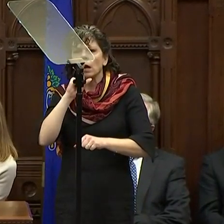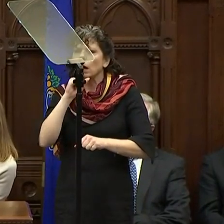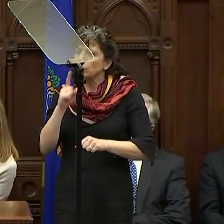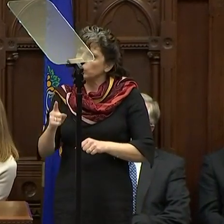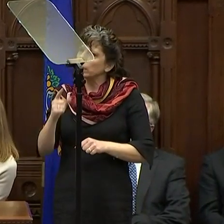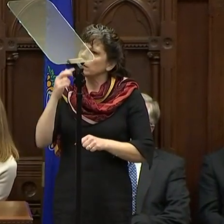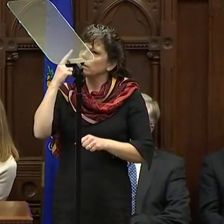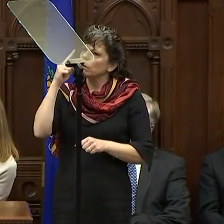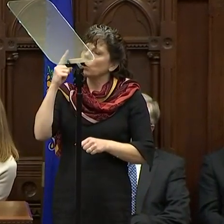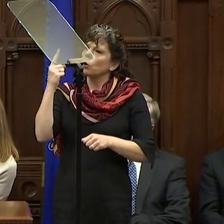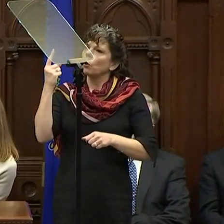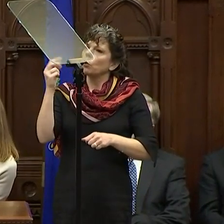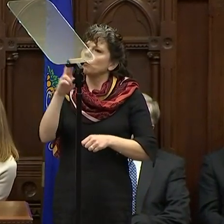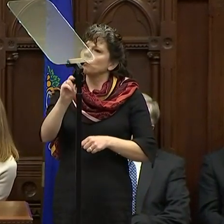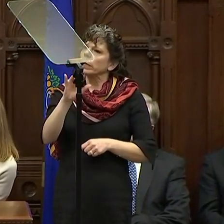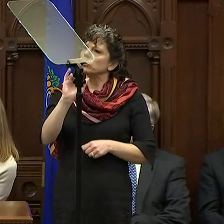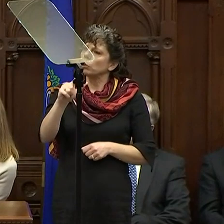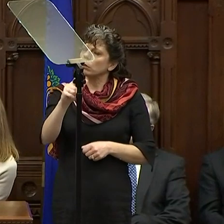economic justice.